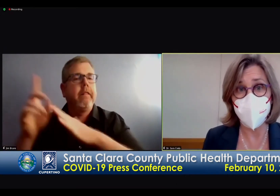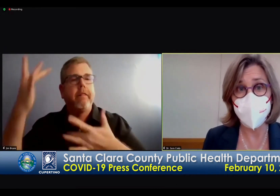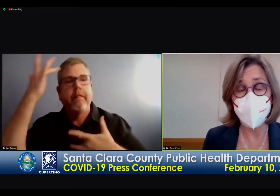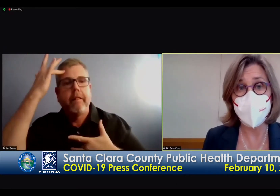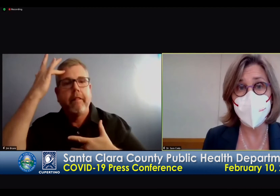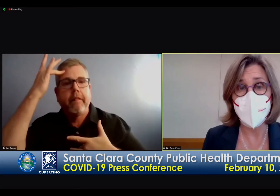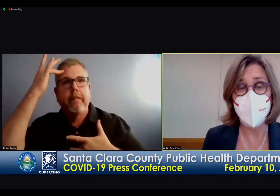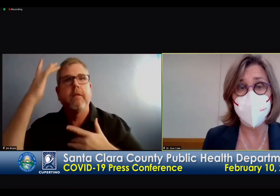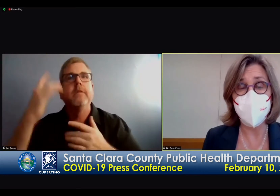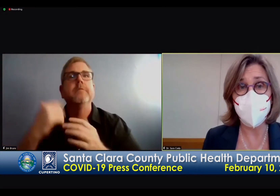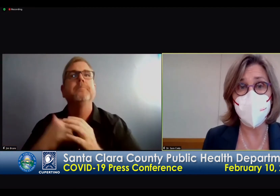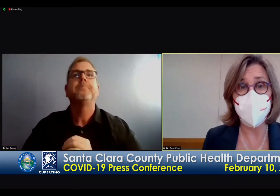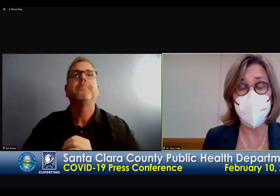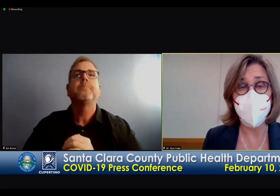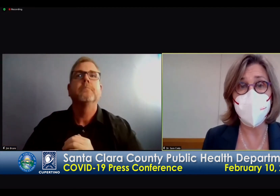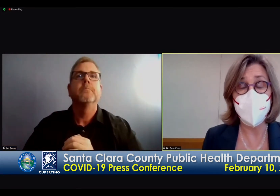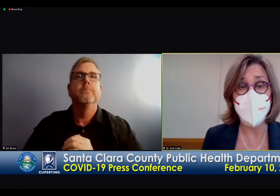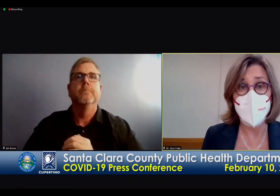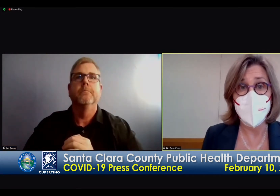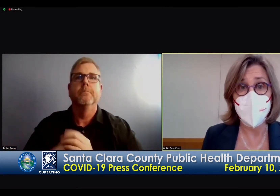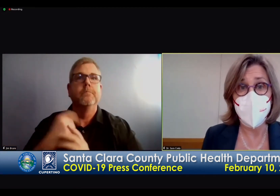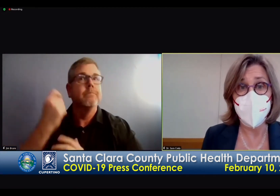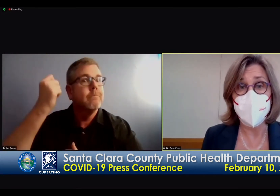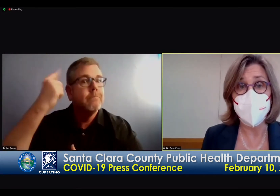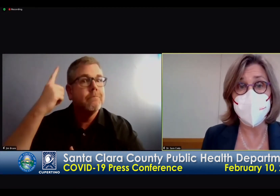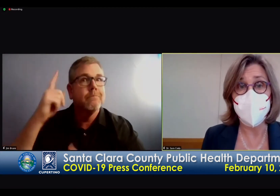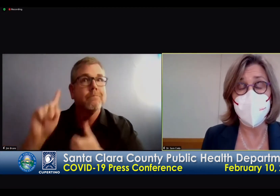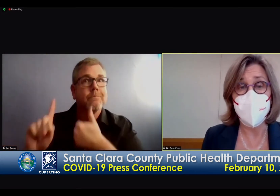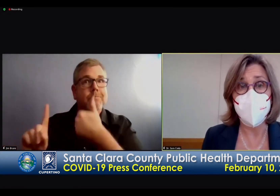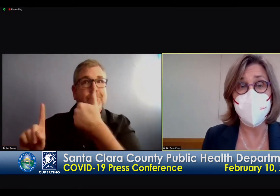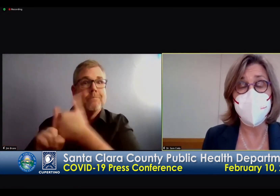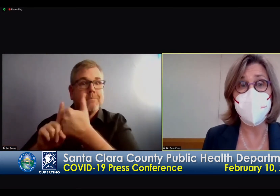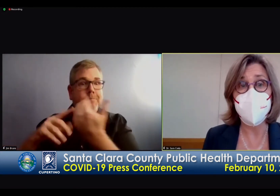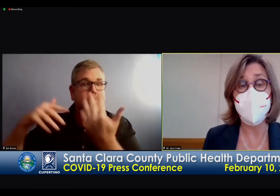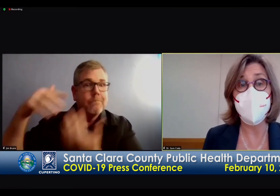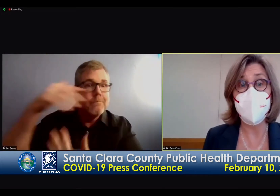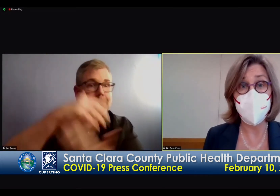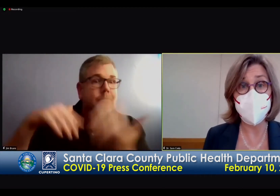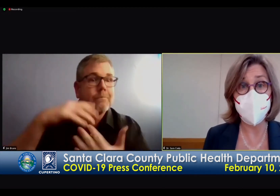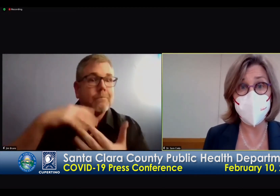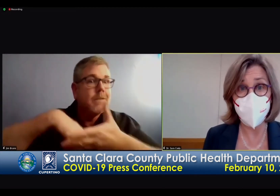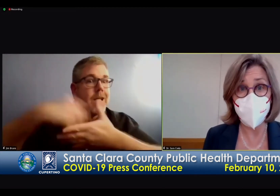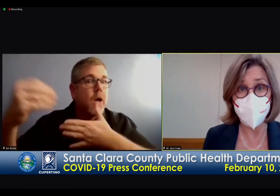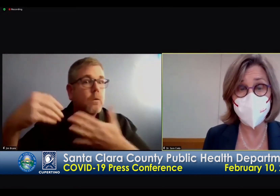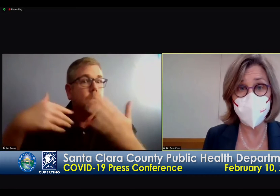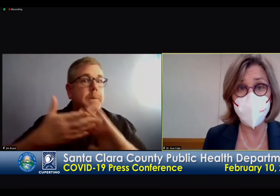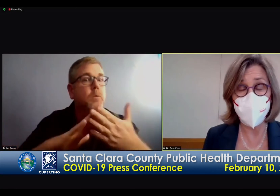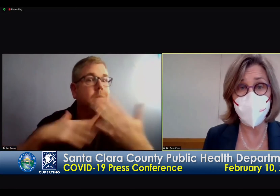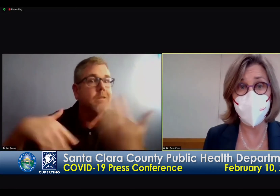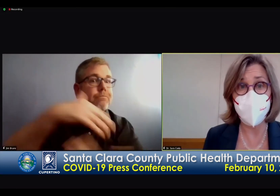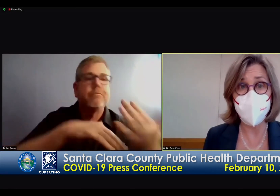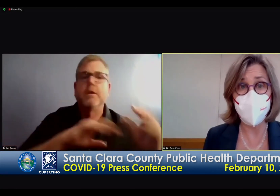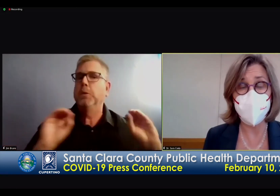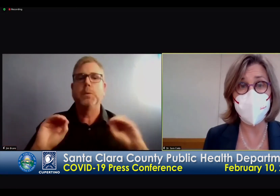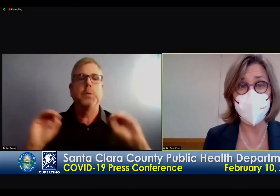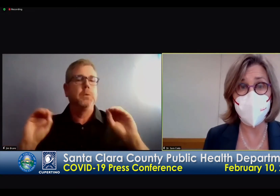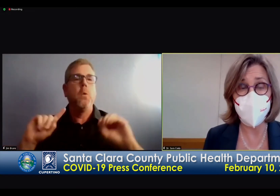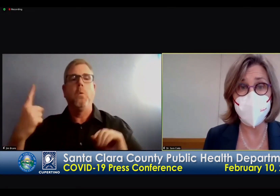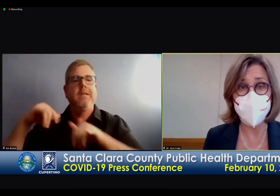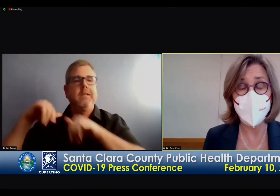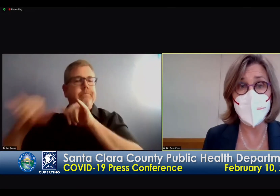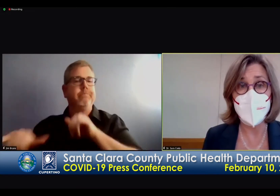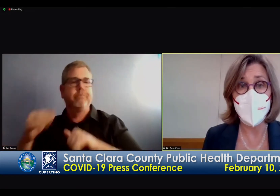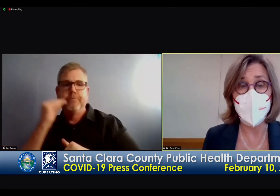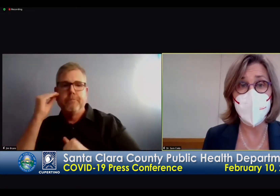household. So that is encouraging to us in that for this particular